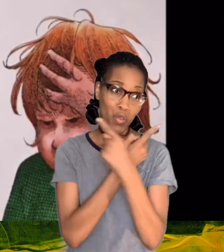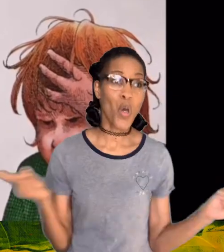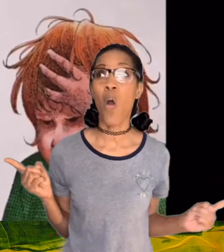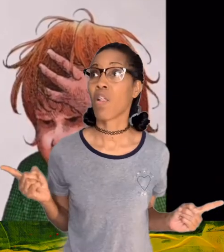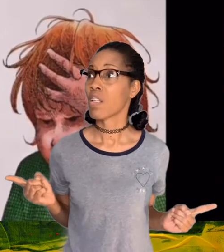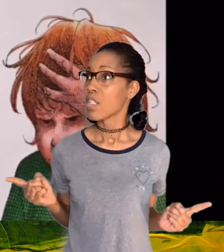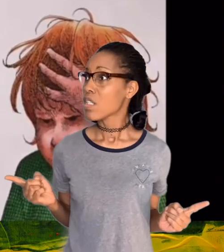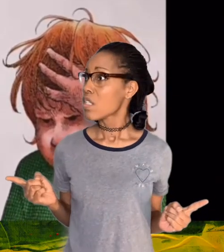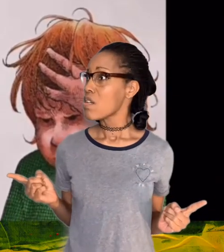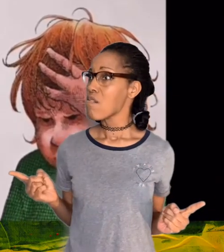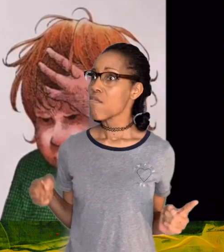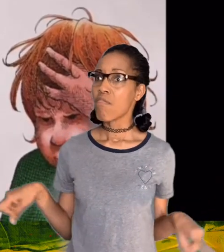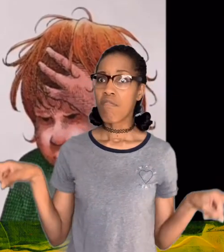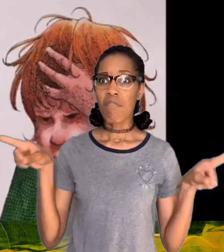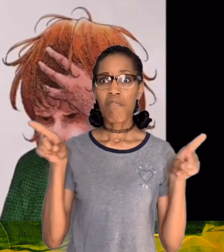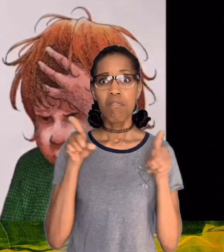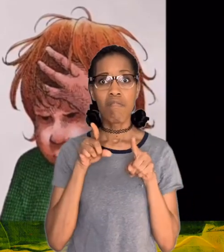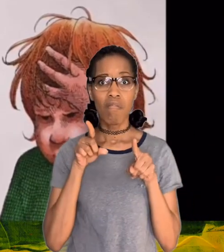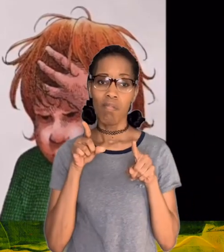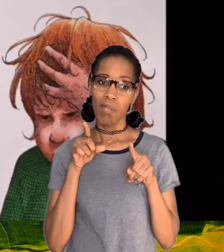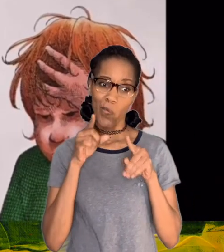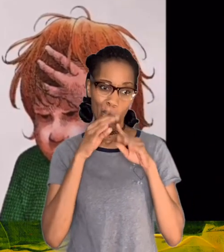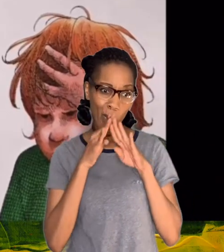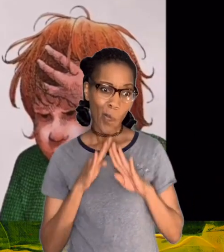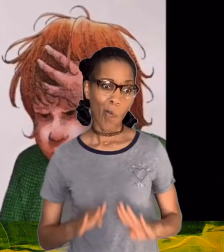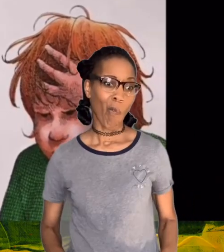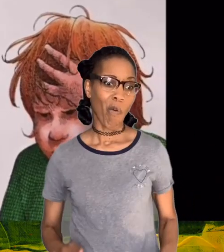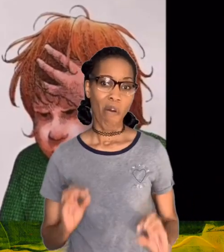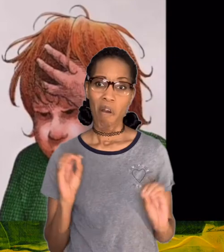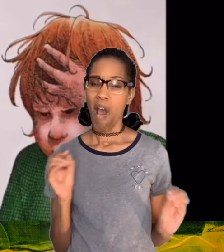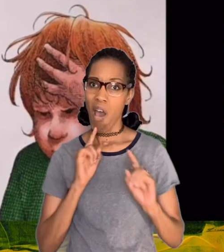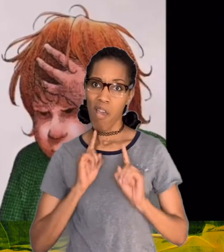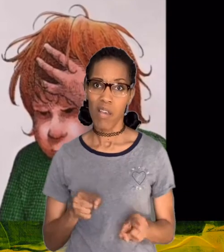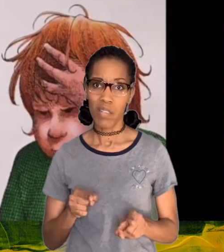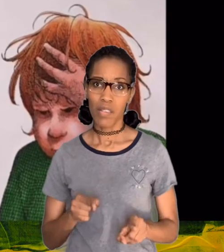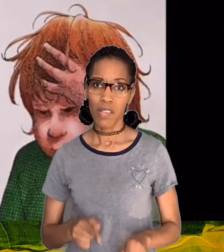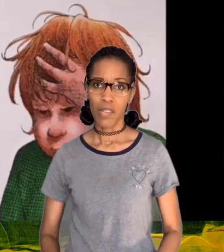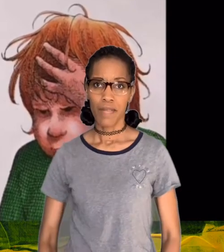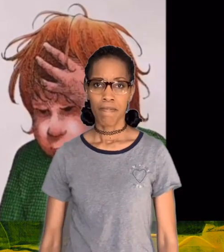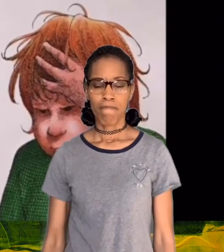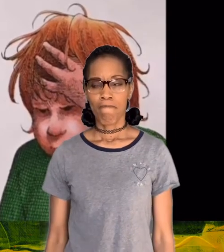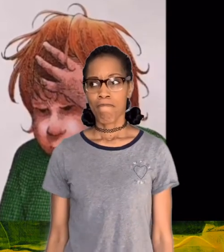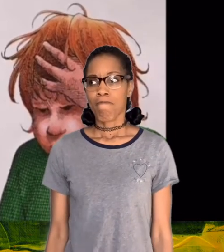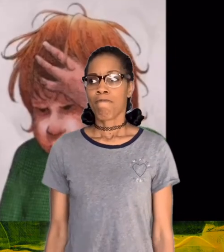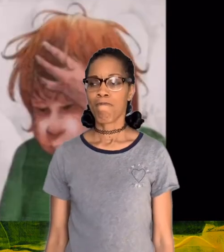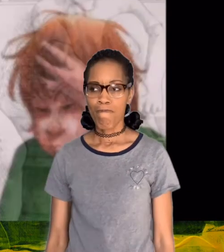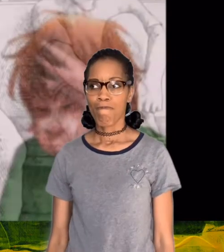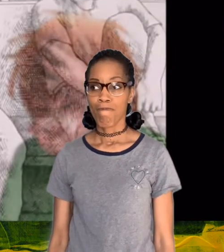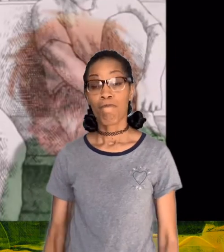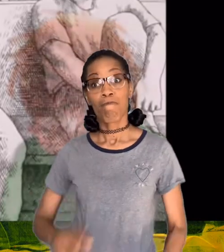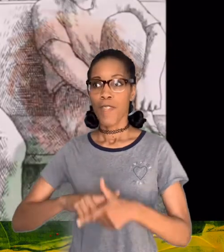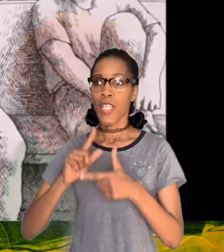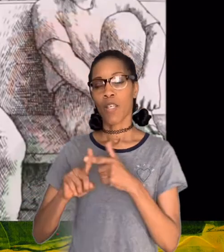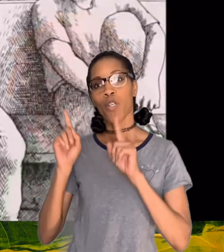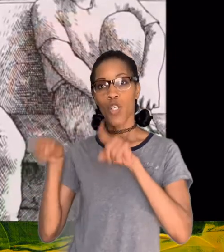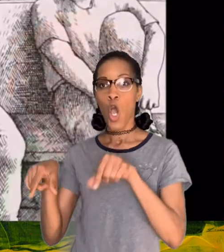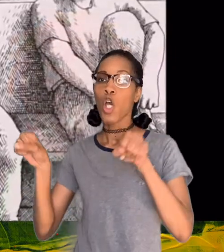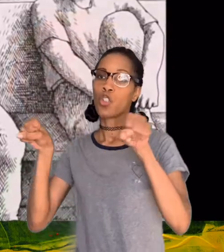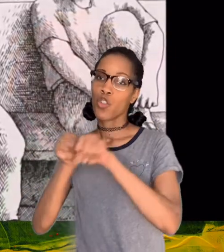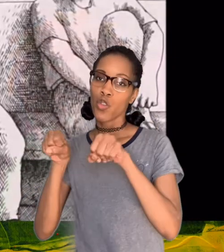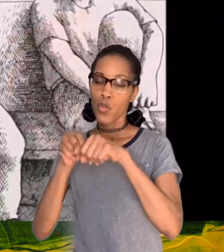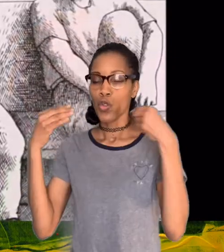back with the car and scolded me for being muddy and fighting. I'm having a